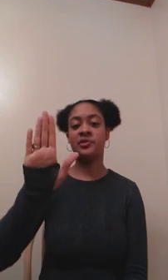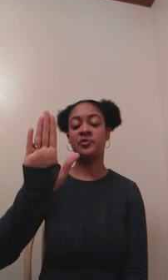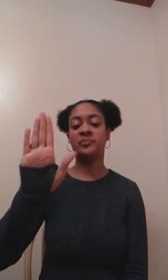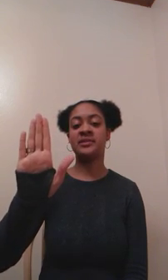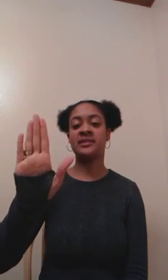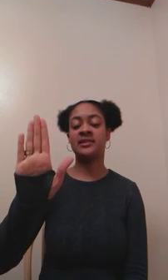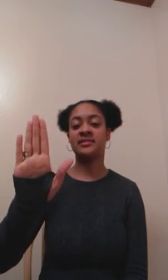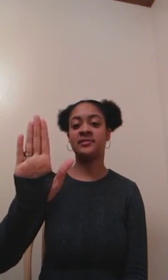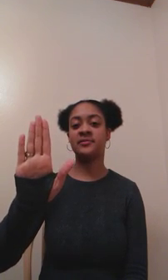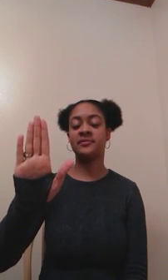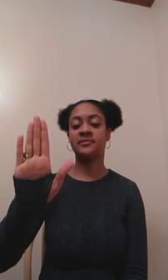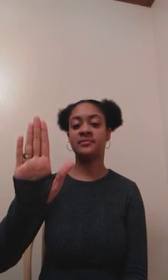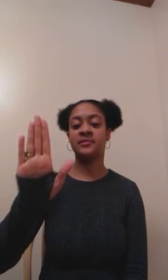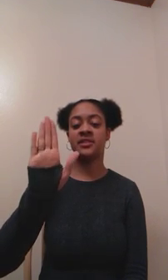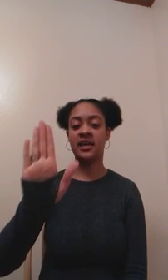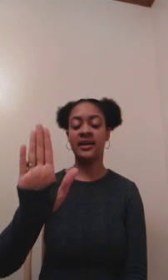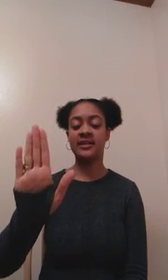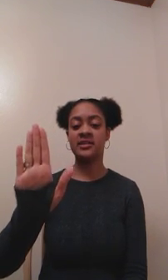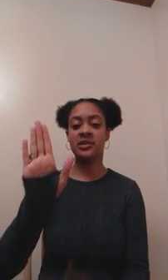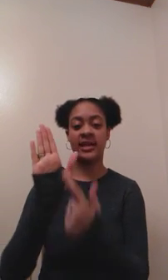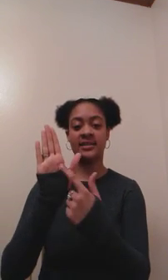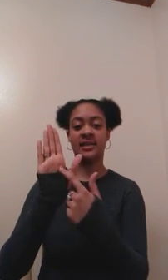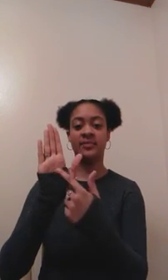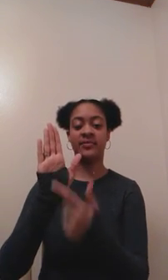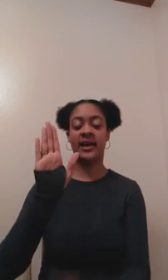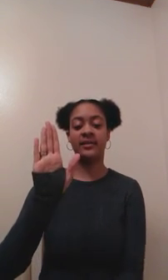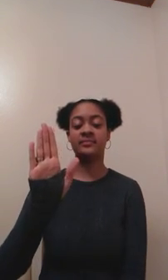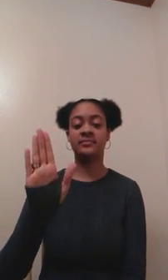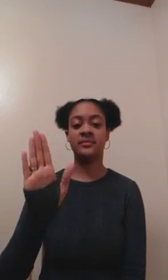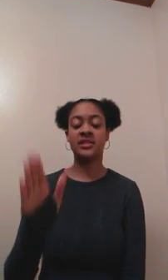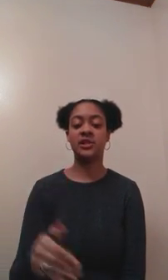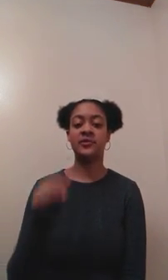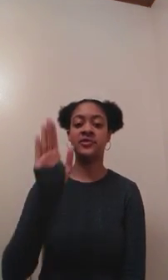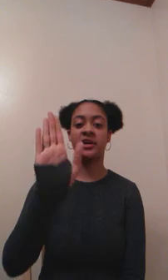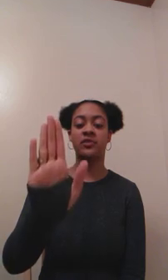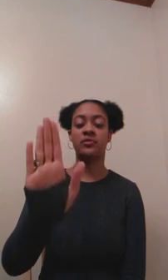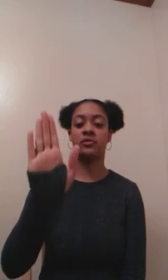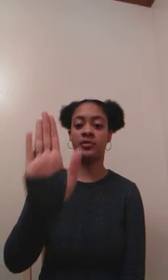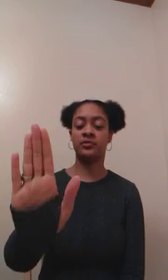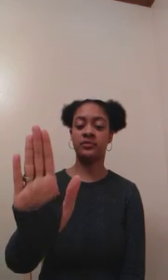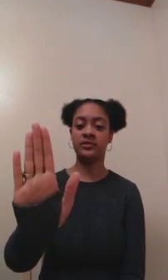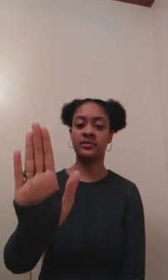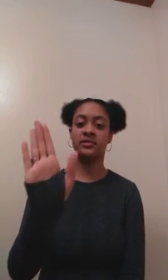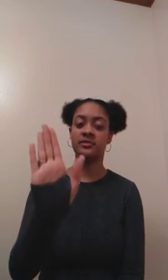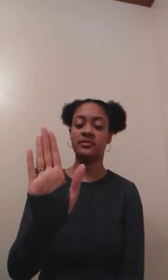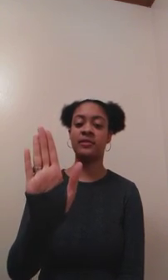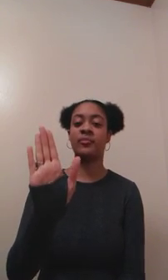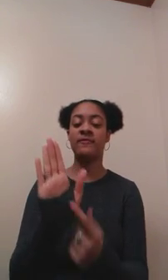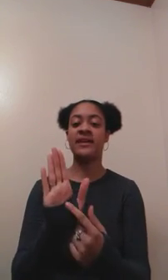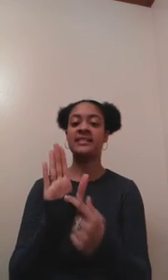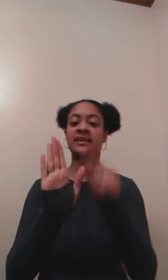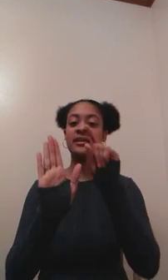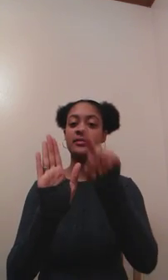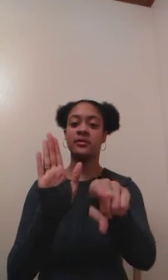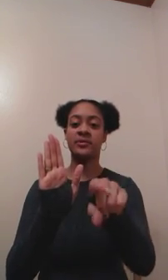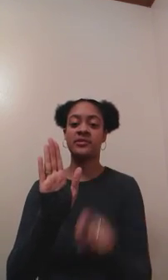doing possessive signs, your hand is gonna be flat. So if you're saying your or yours, it would be facing the person